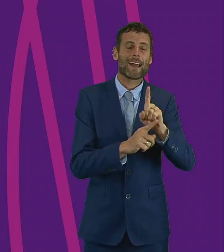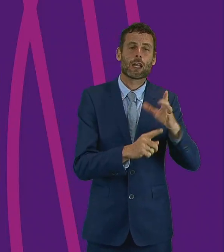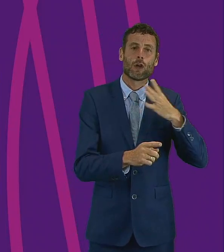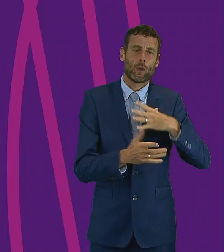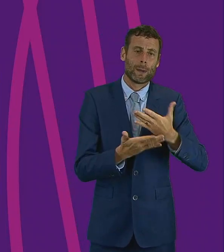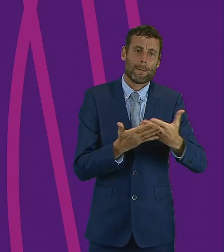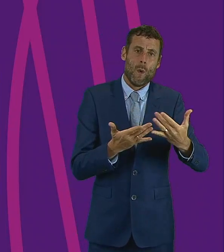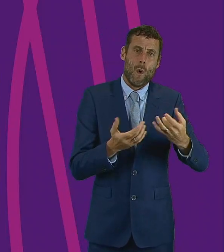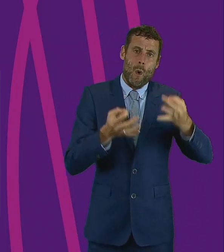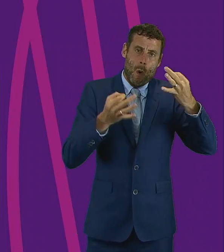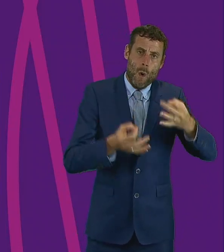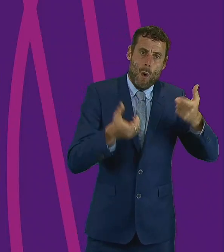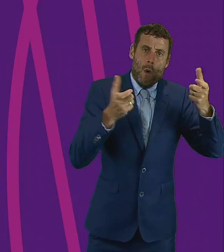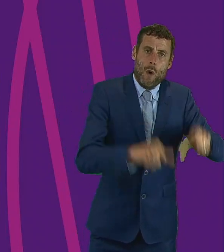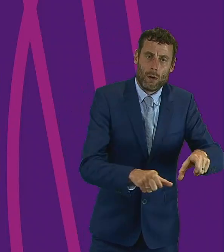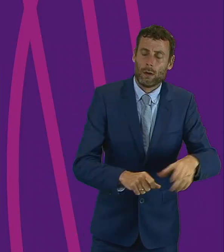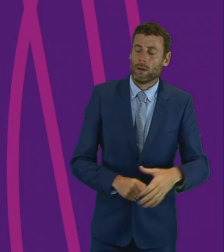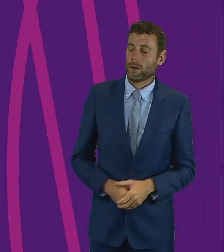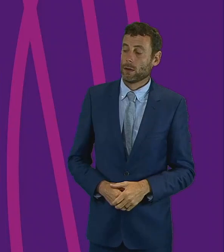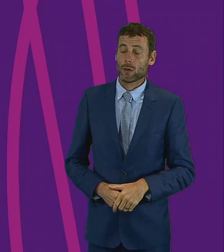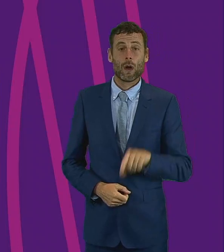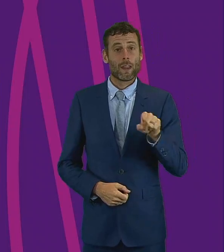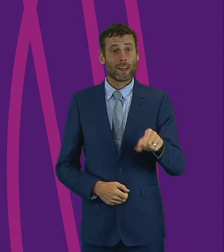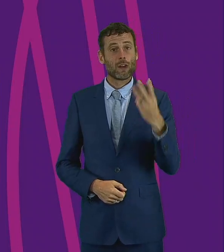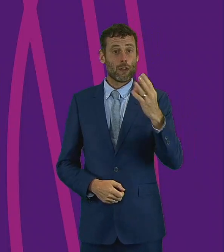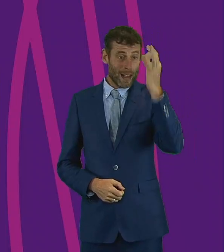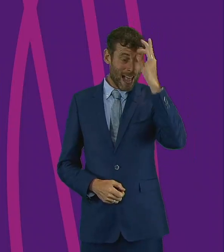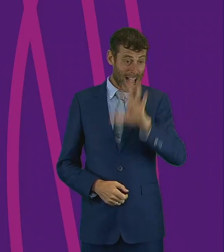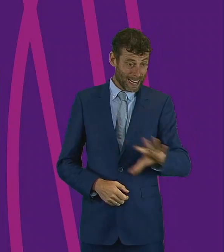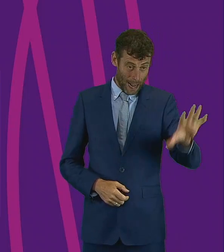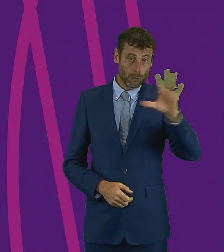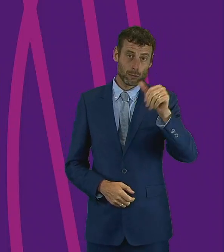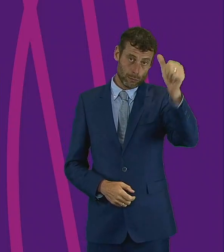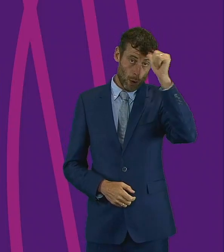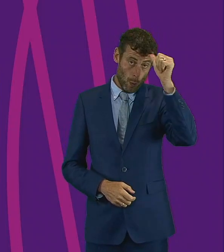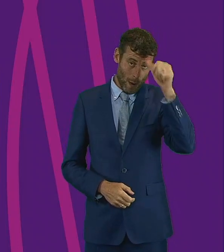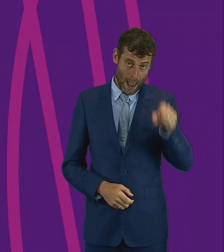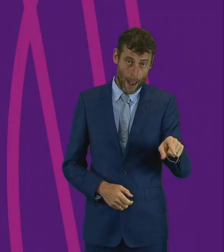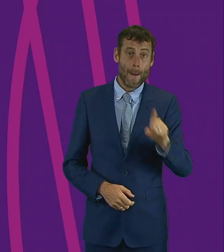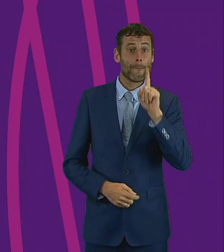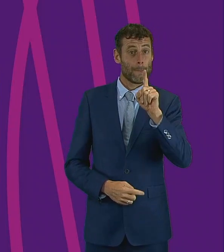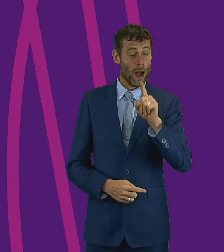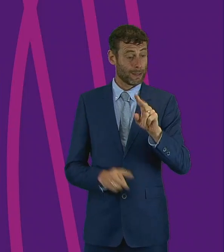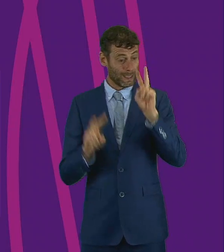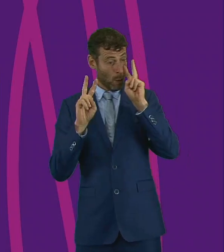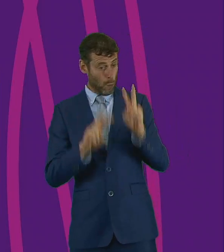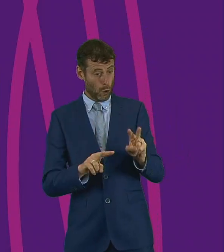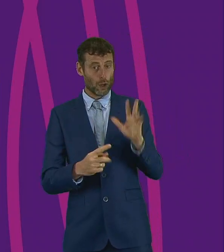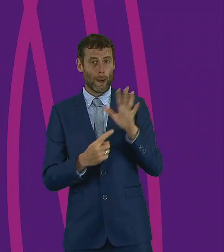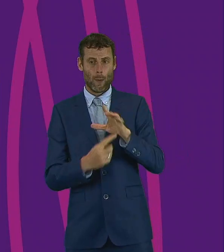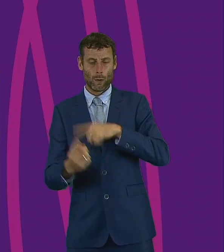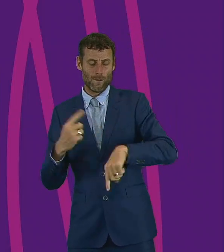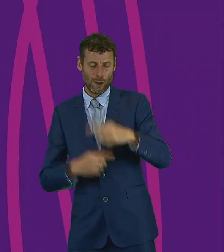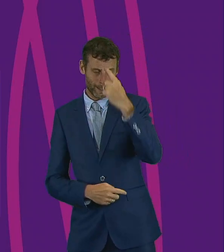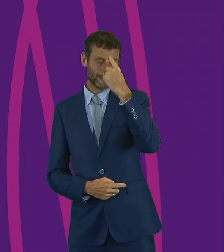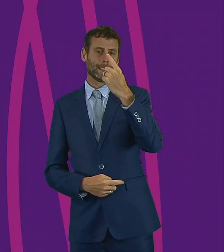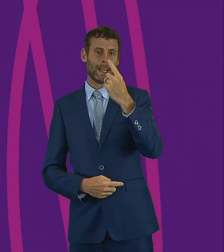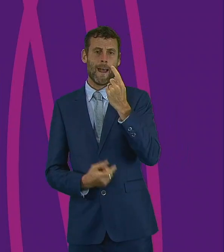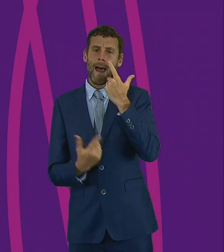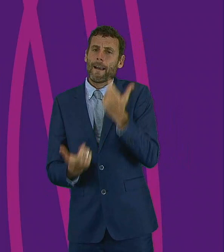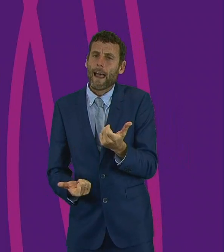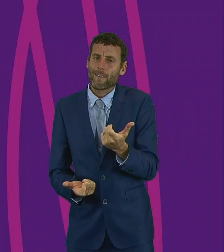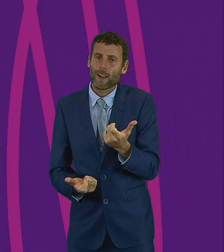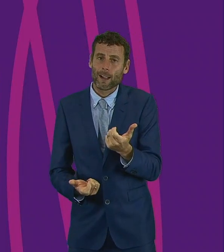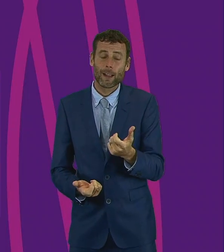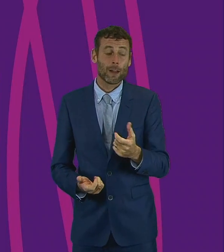council areas right now, but I think they should be a wake-up call for all of us. If we let it, this virus will spread rapidly. The good news, though, is if we